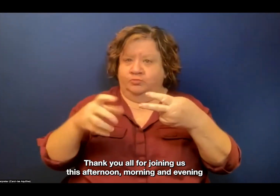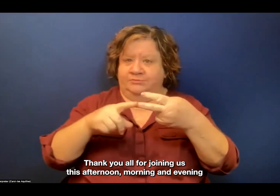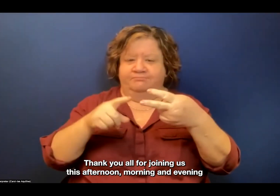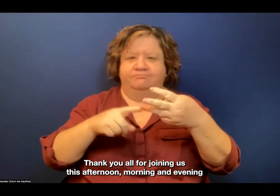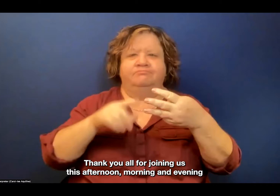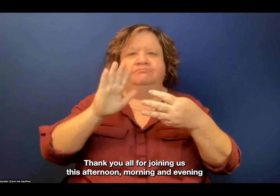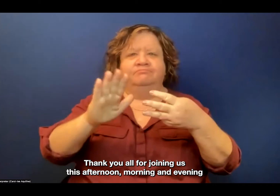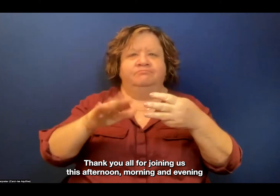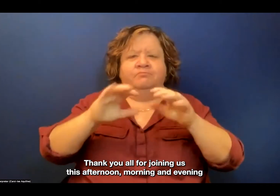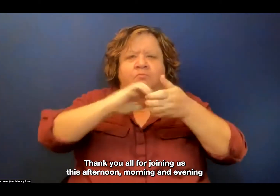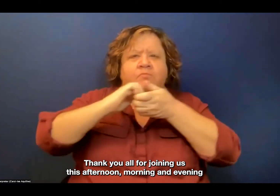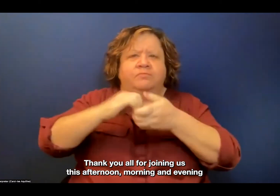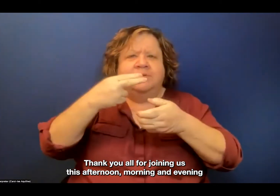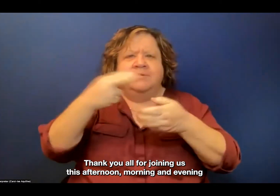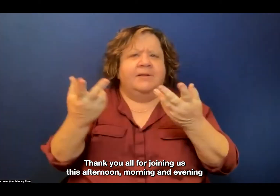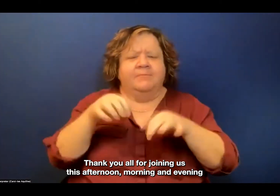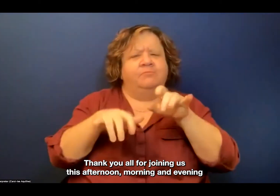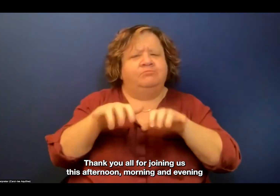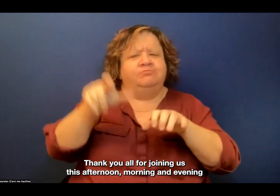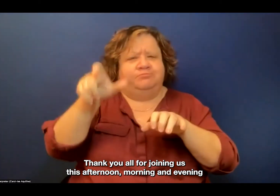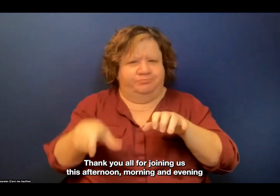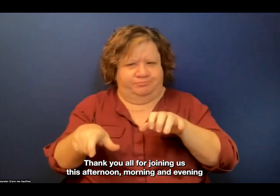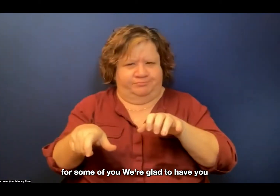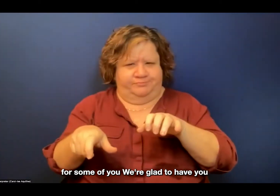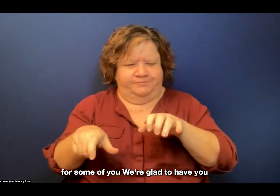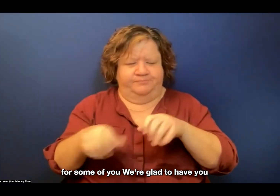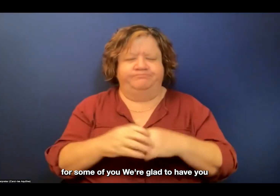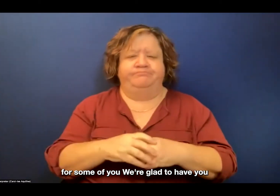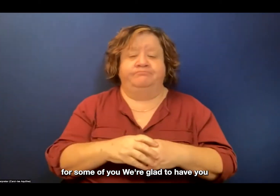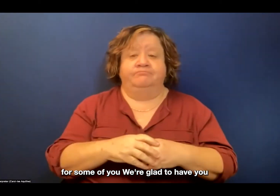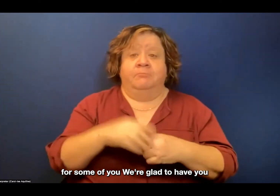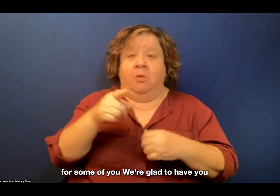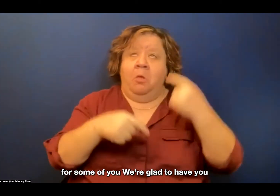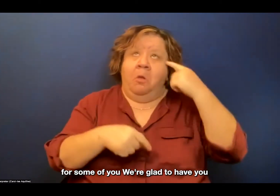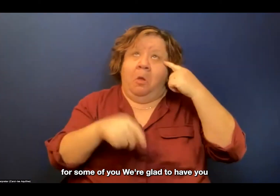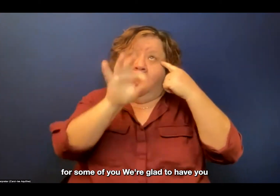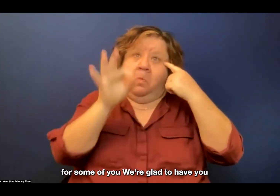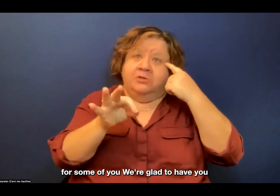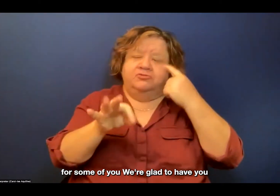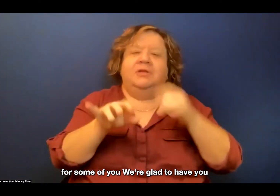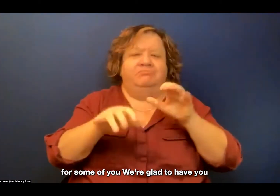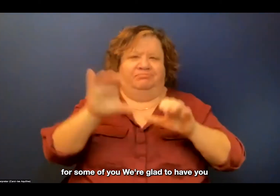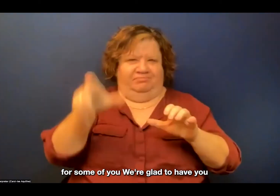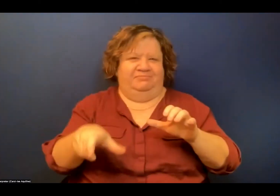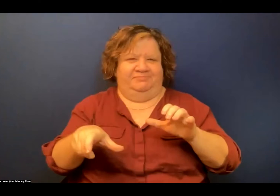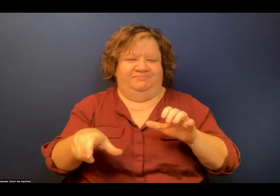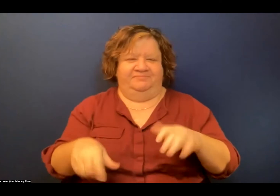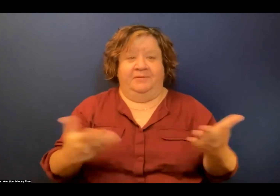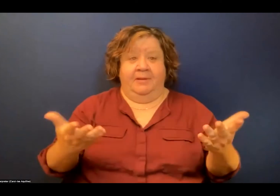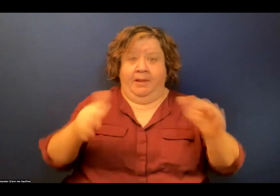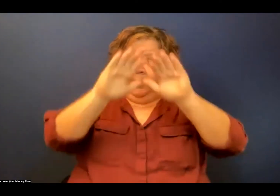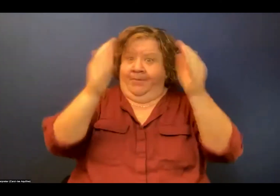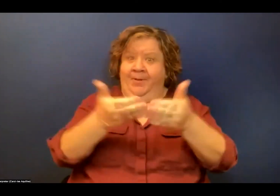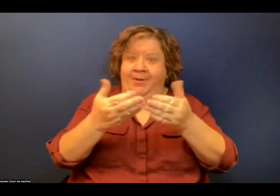chat box. Thank you all for joining us this afternoon, morning, and evening for some of you. We're glad to have you all.